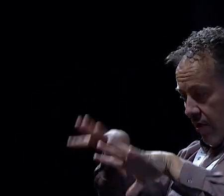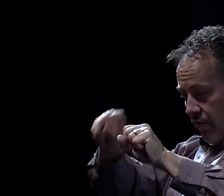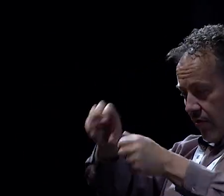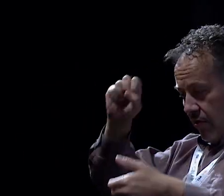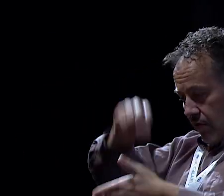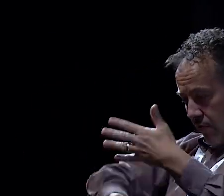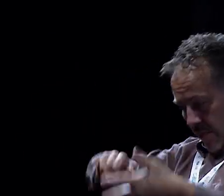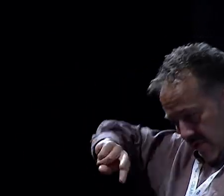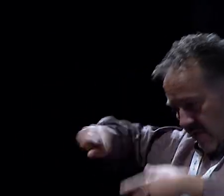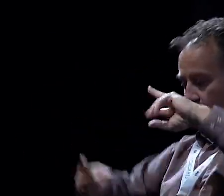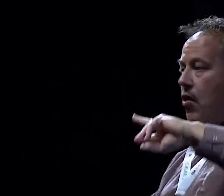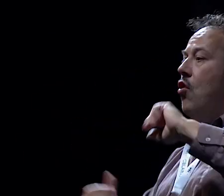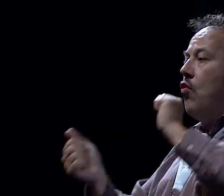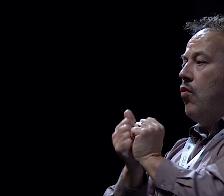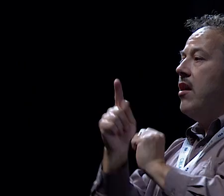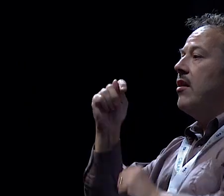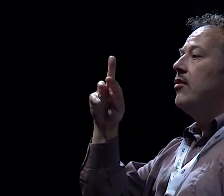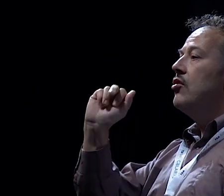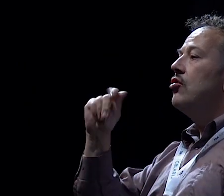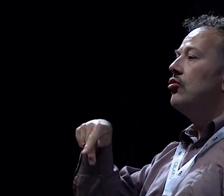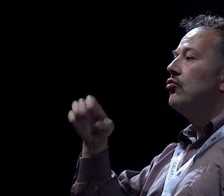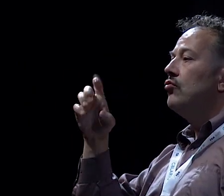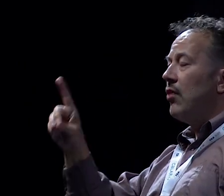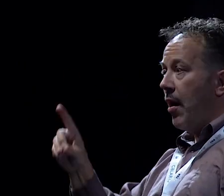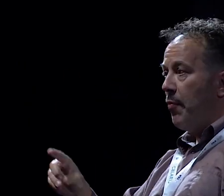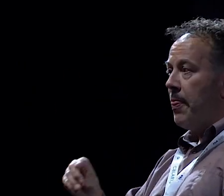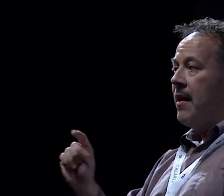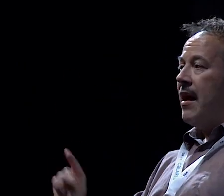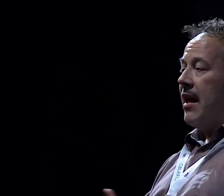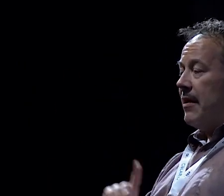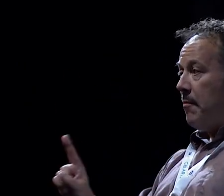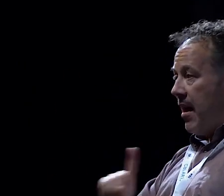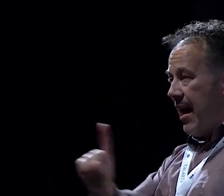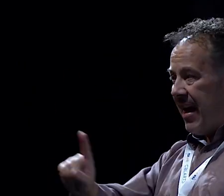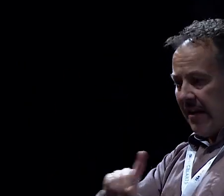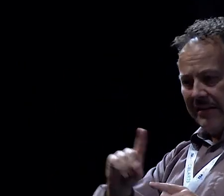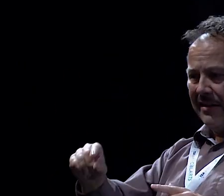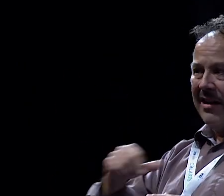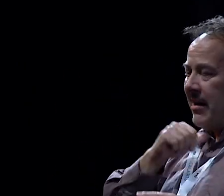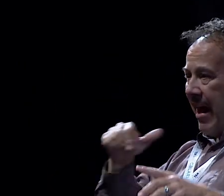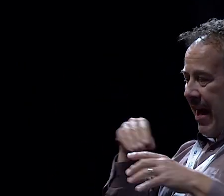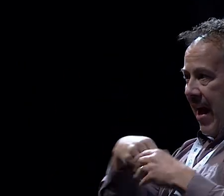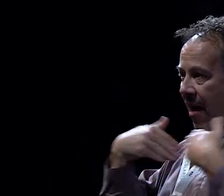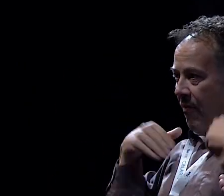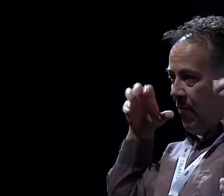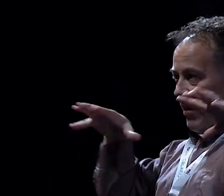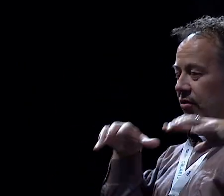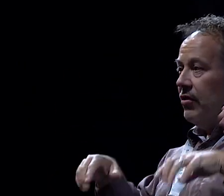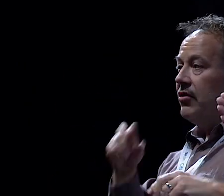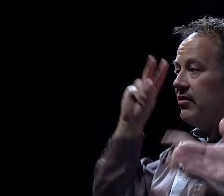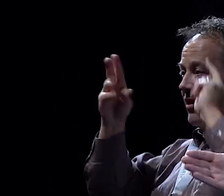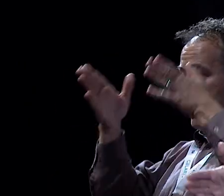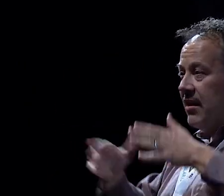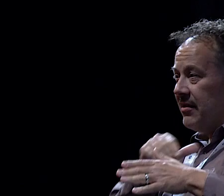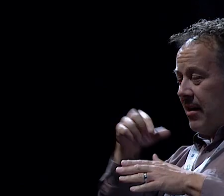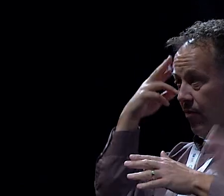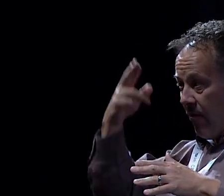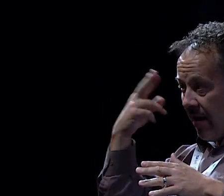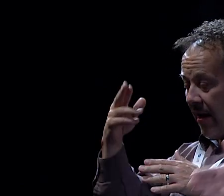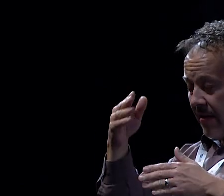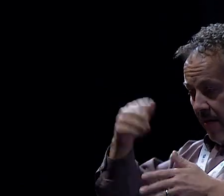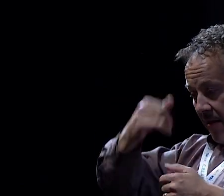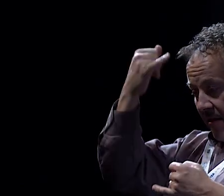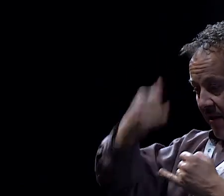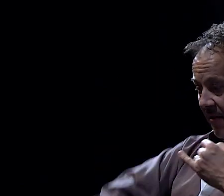in Trapped, and instead of the maze being inhabited with monsters, the guests didn't realize that by the final two rooms,